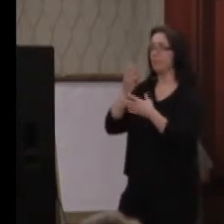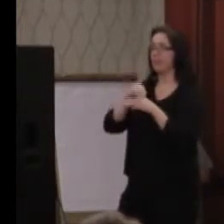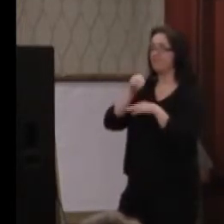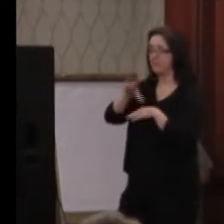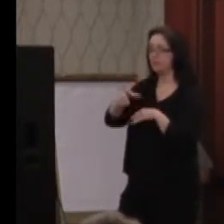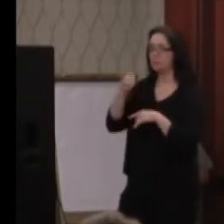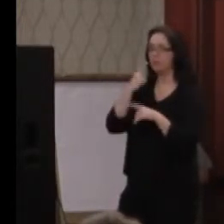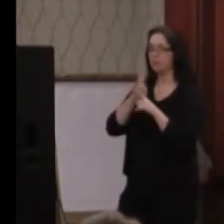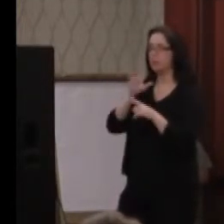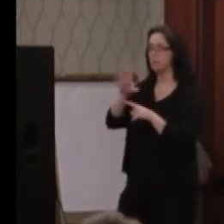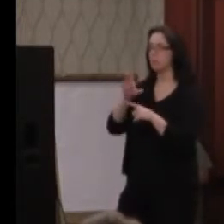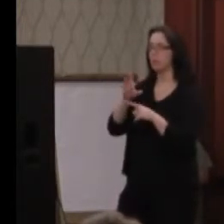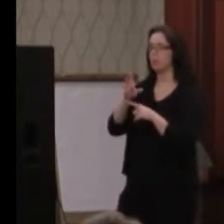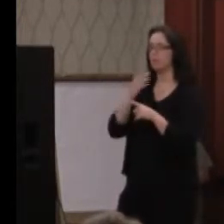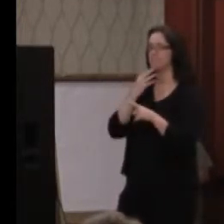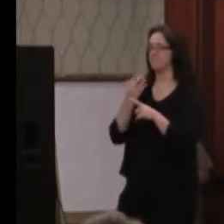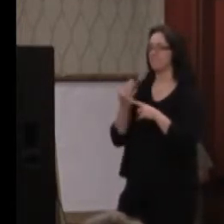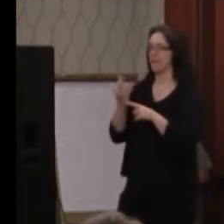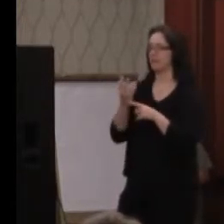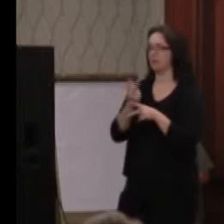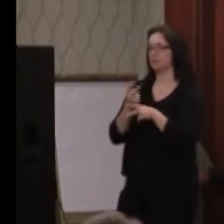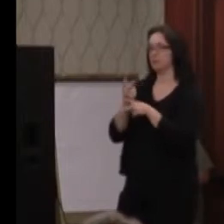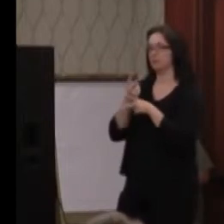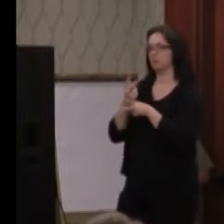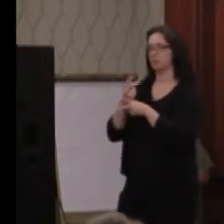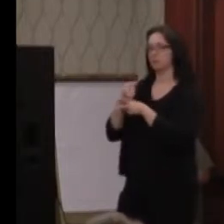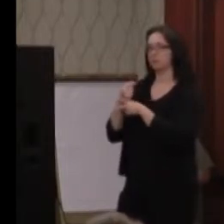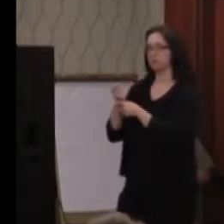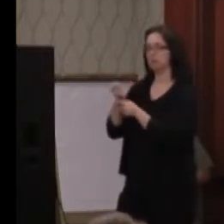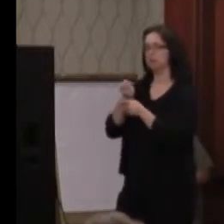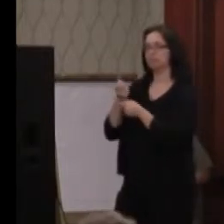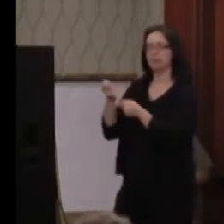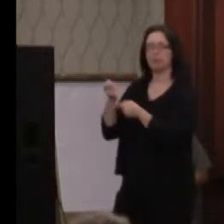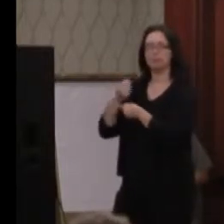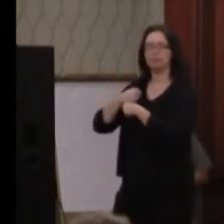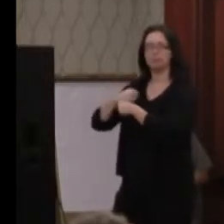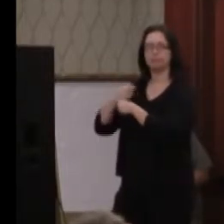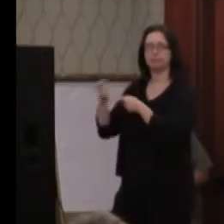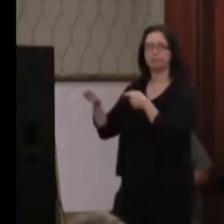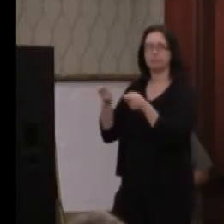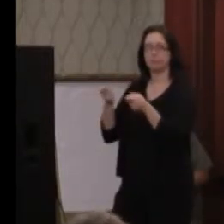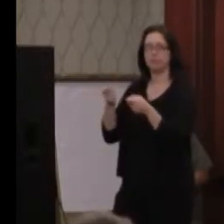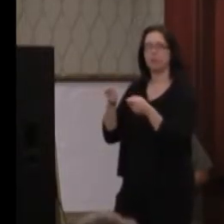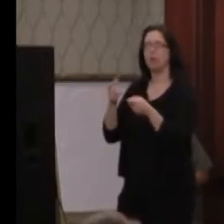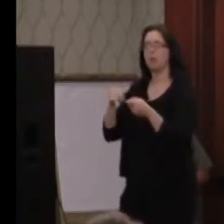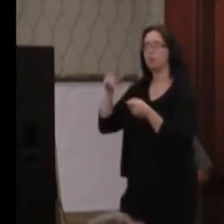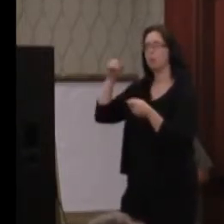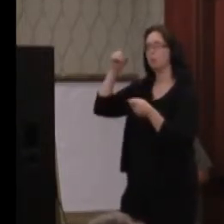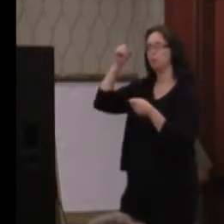from your fire keepers, and words of wisdom to